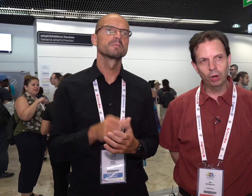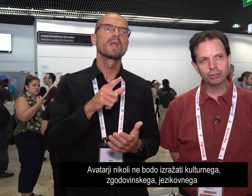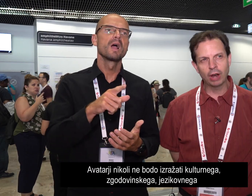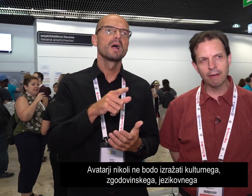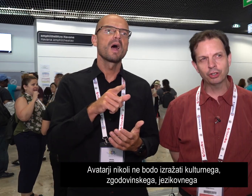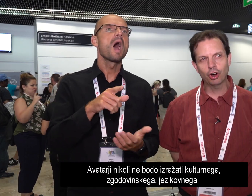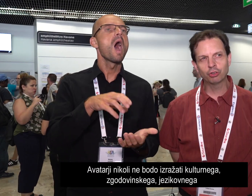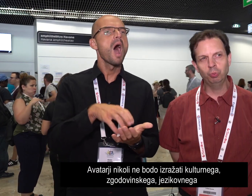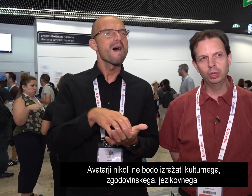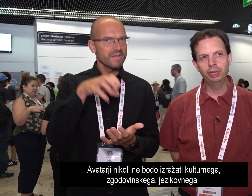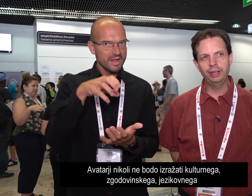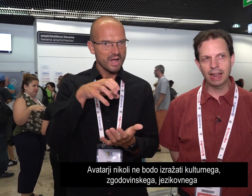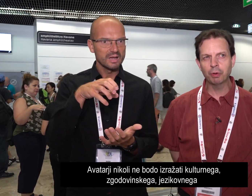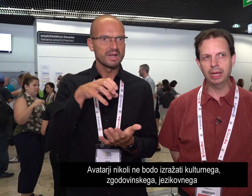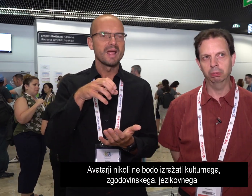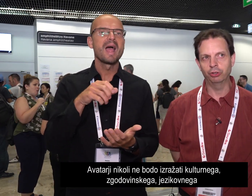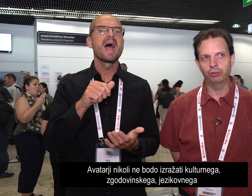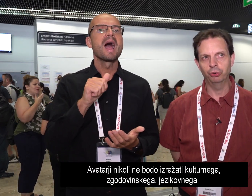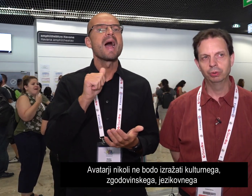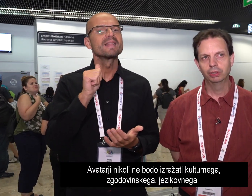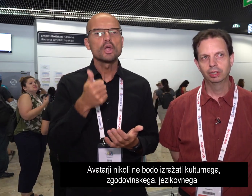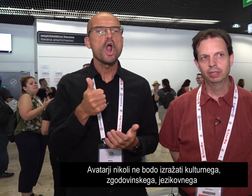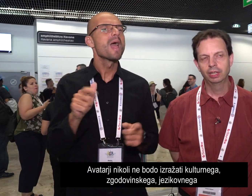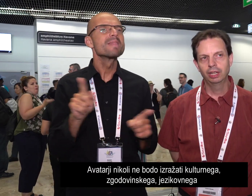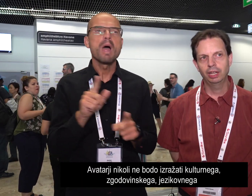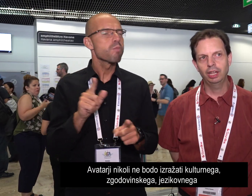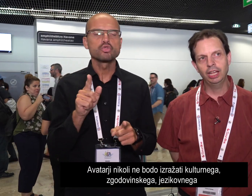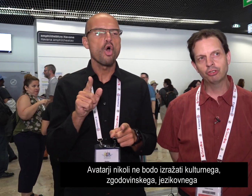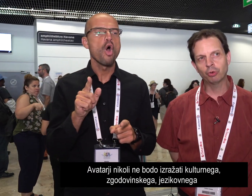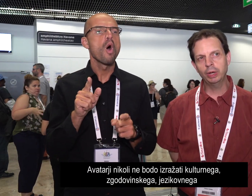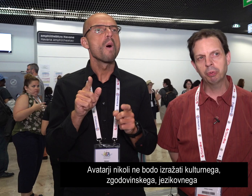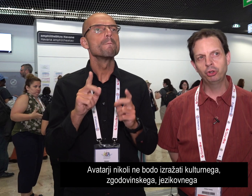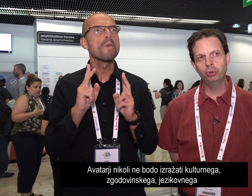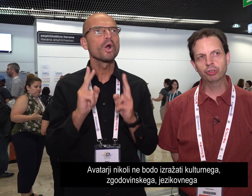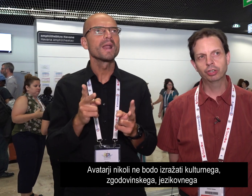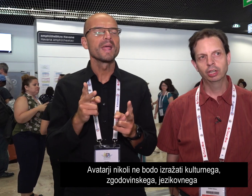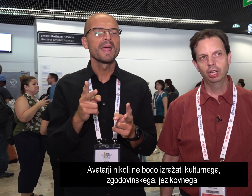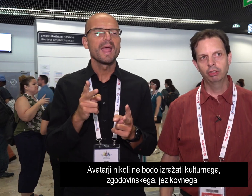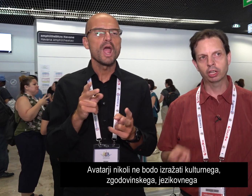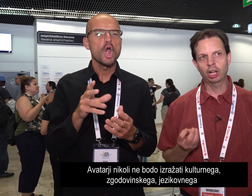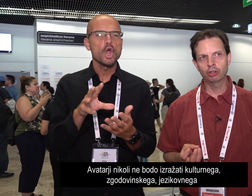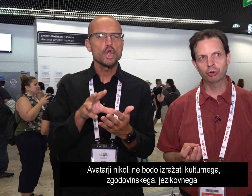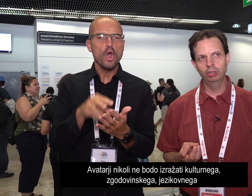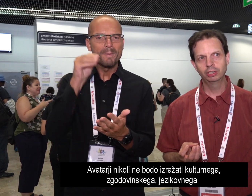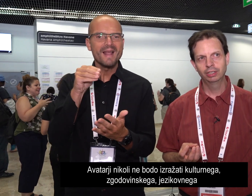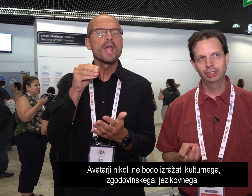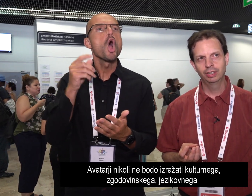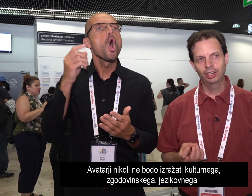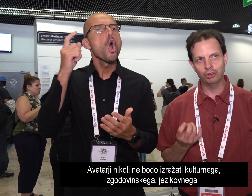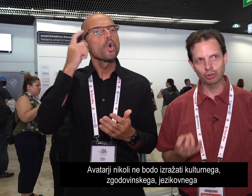But what avatars will never be able to do is to reproduce the